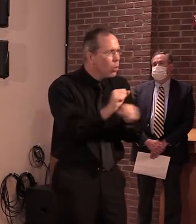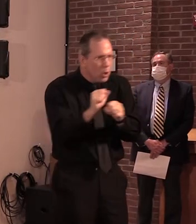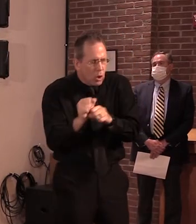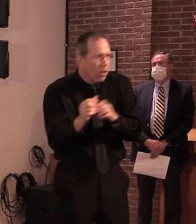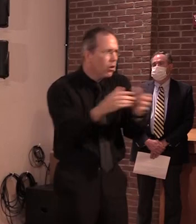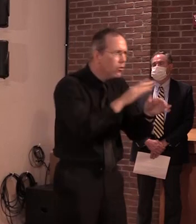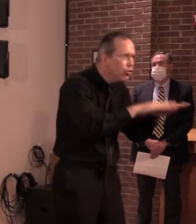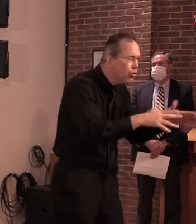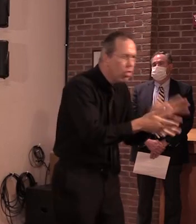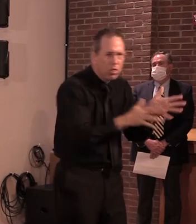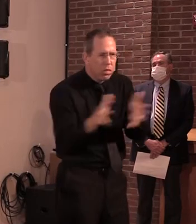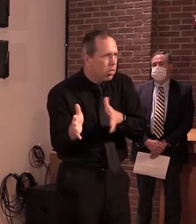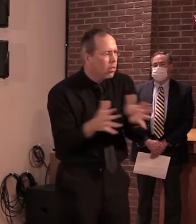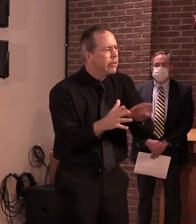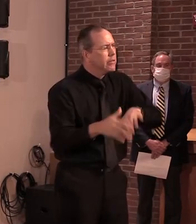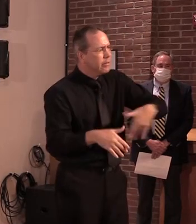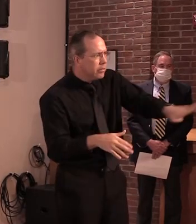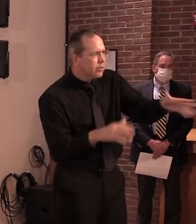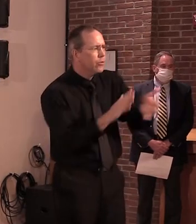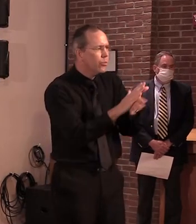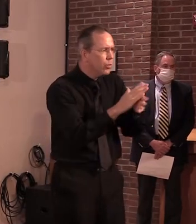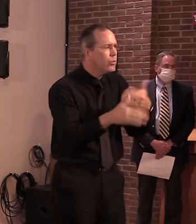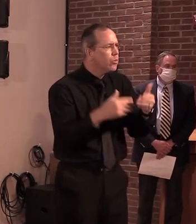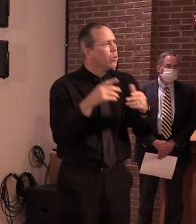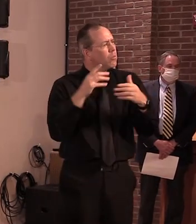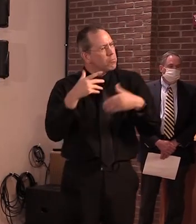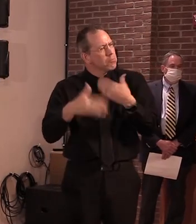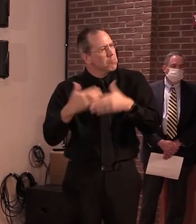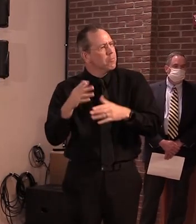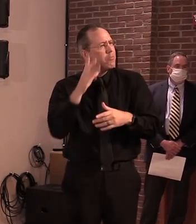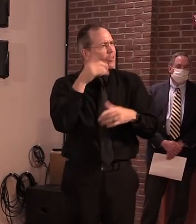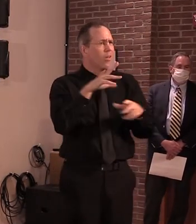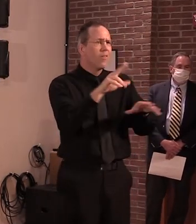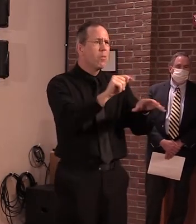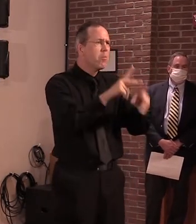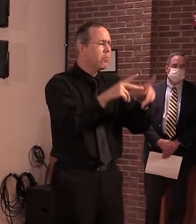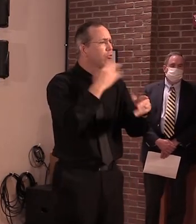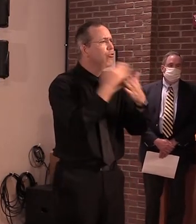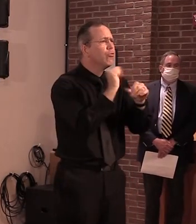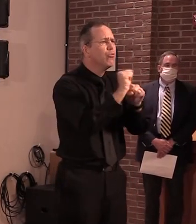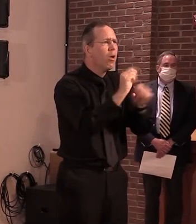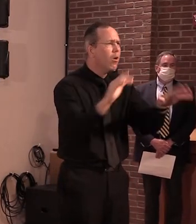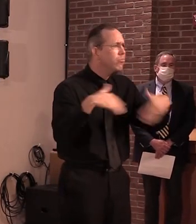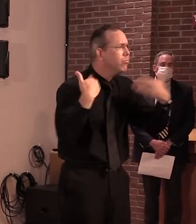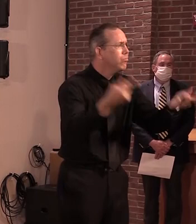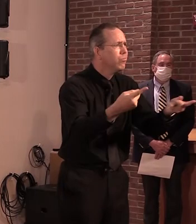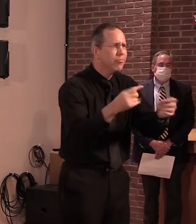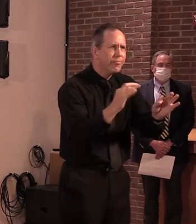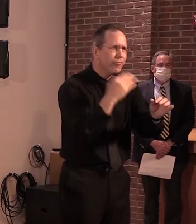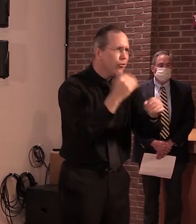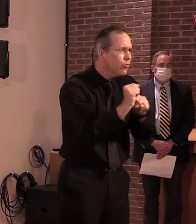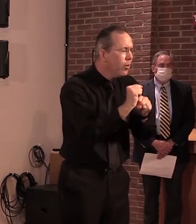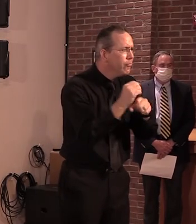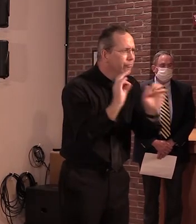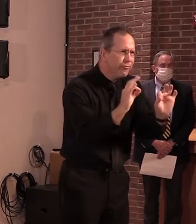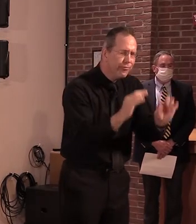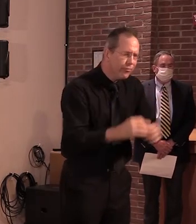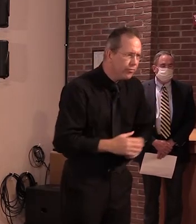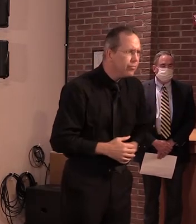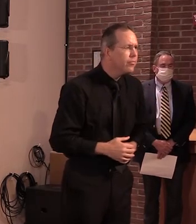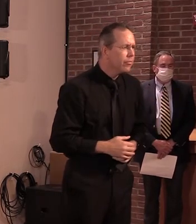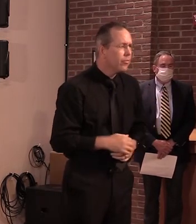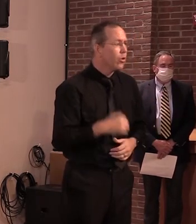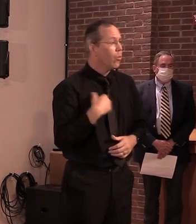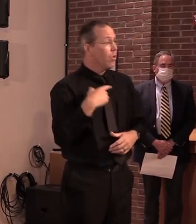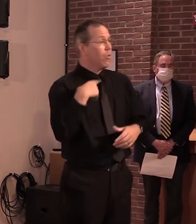While this pandemic has created countless challenges and obstacles, we owe it to our kids and their parents to provide